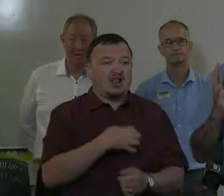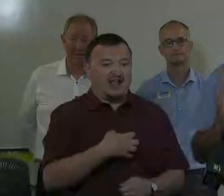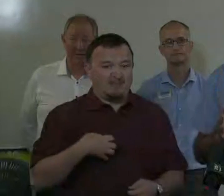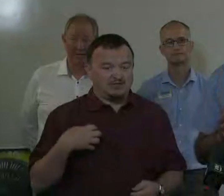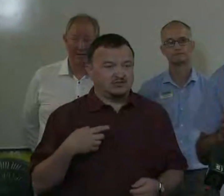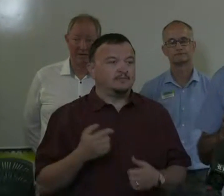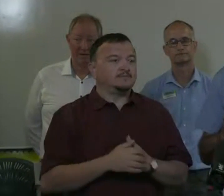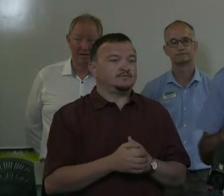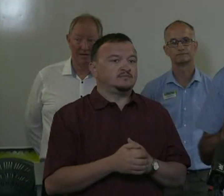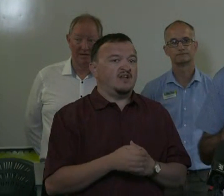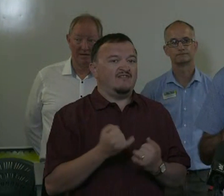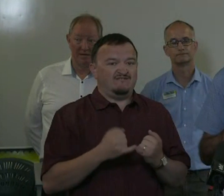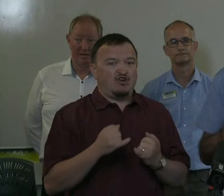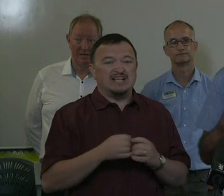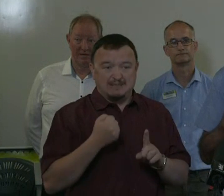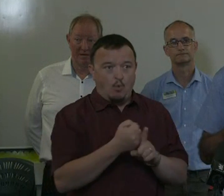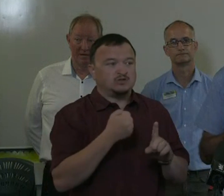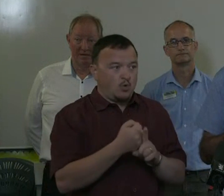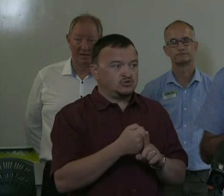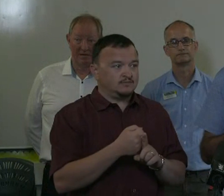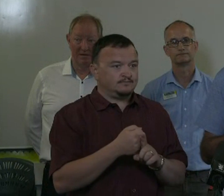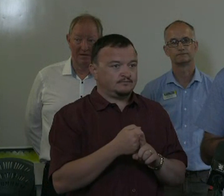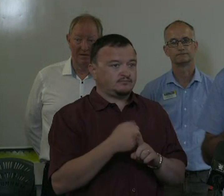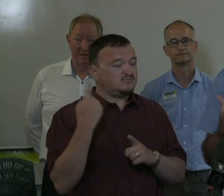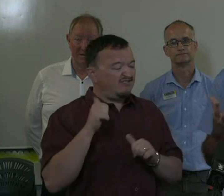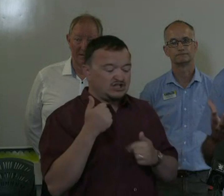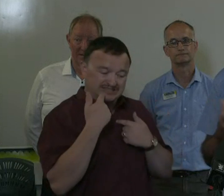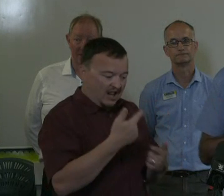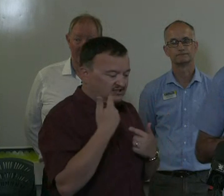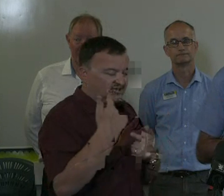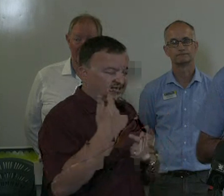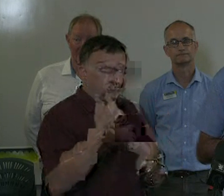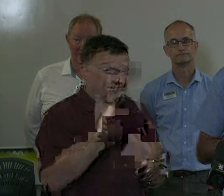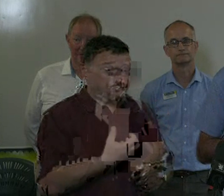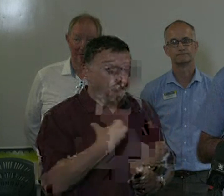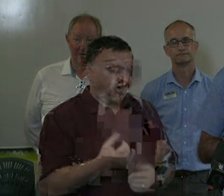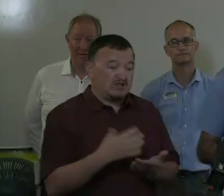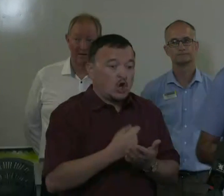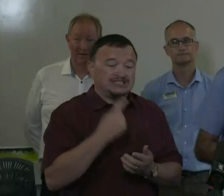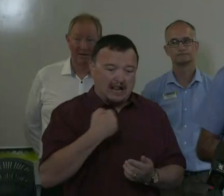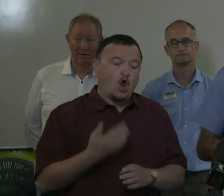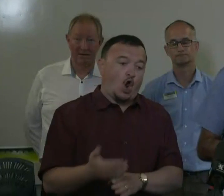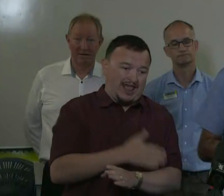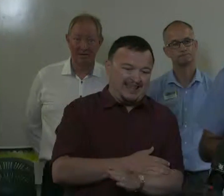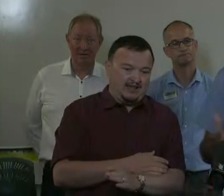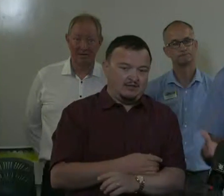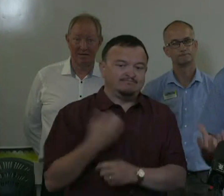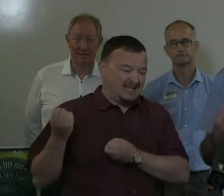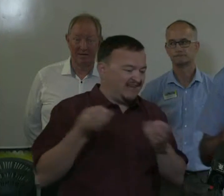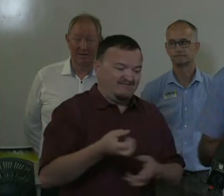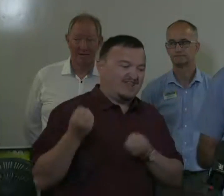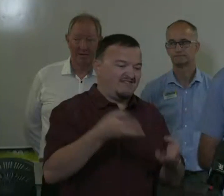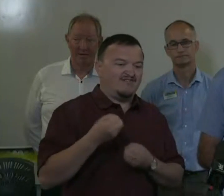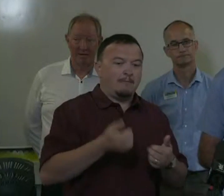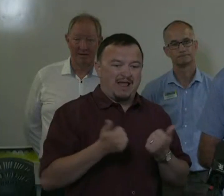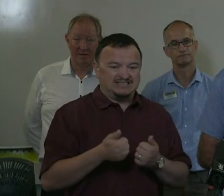been incredibly supportive. Their message is, if you need more resources, tell us sooner rather than later. They are doing that. People